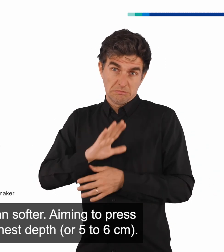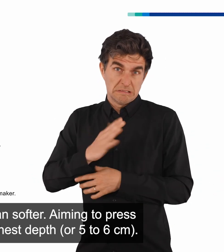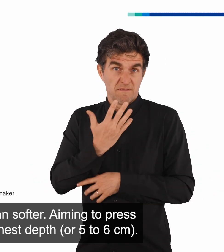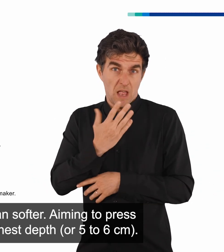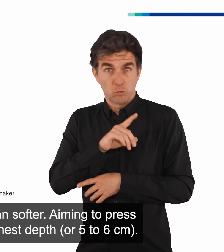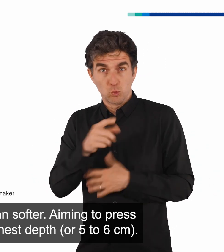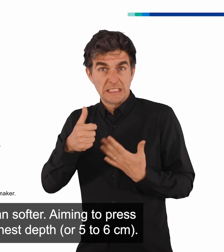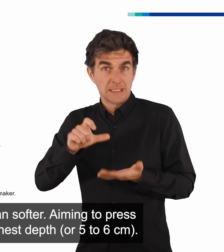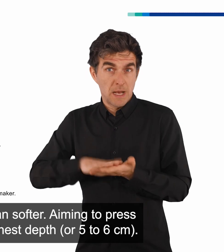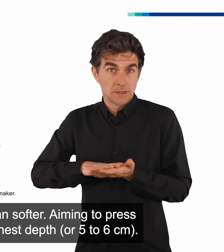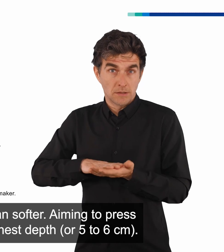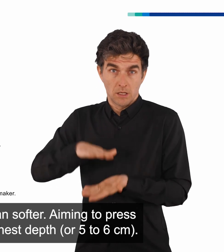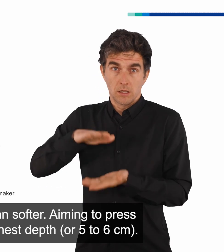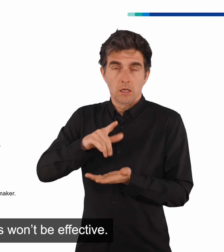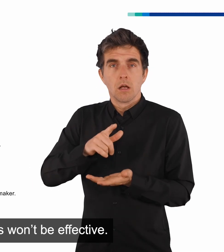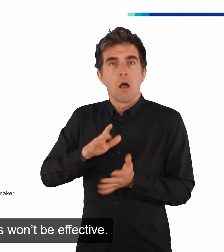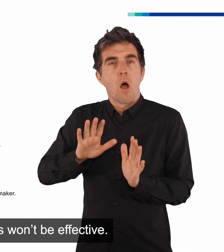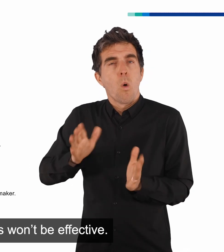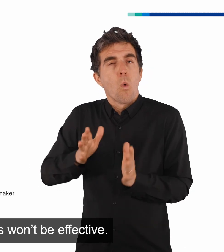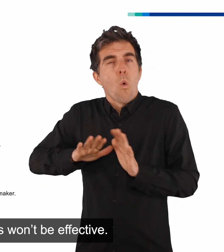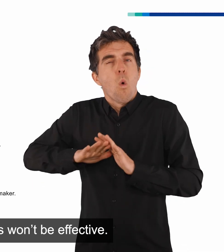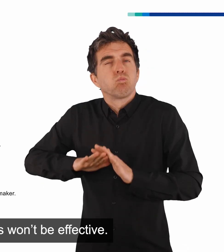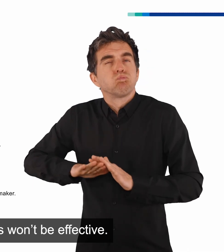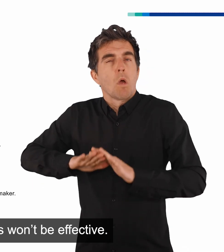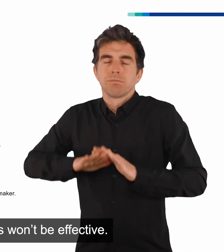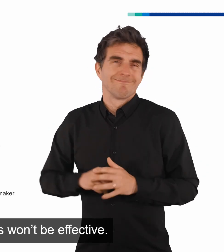use these skills, but if you do, you'll be ready.